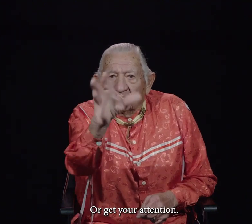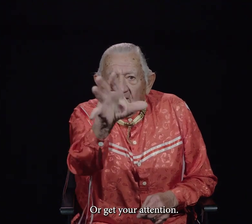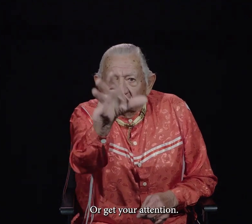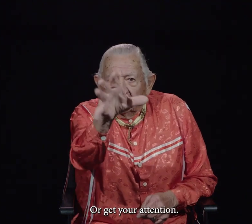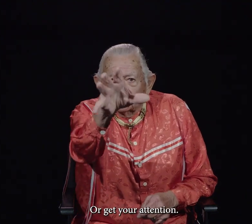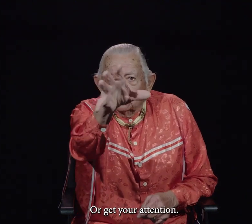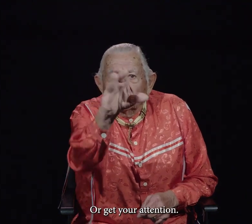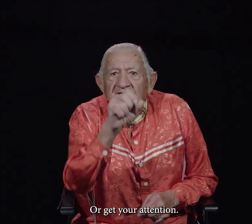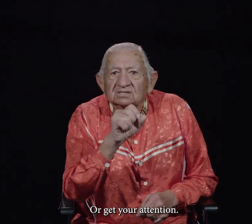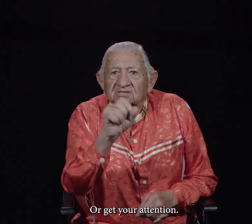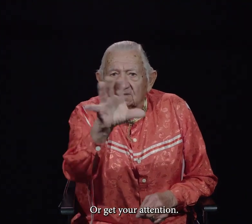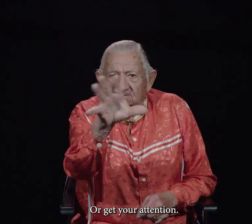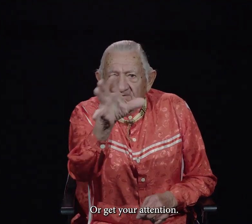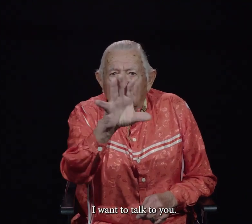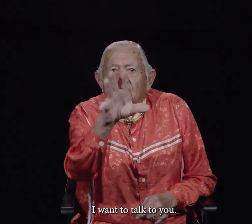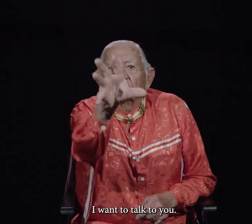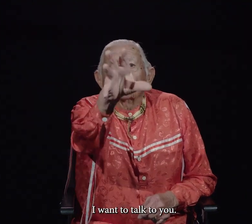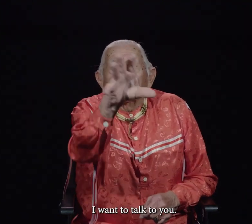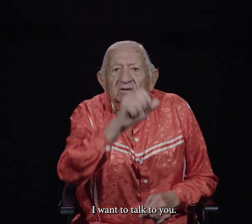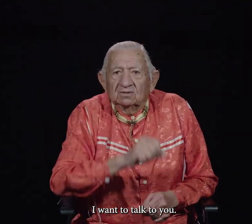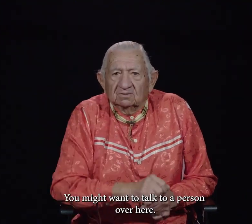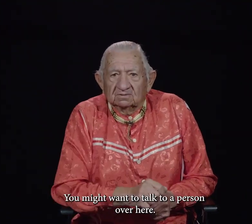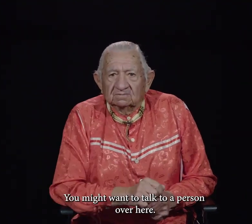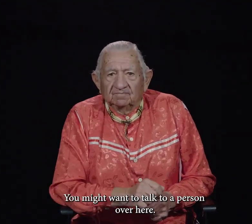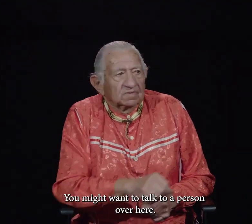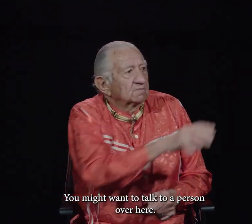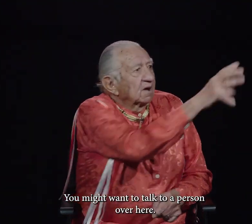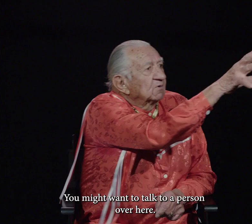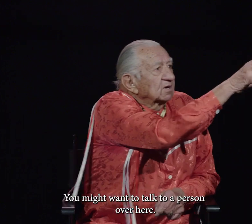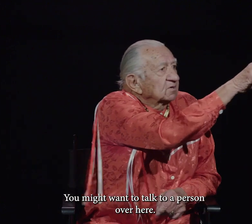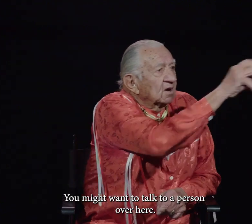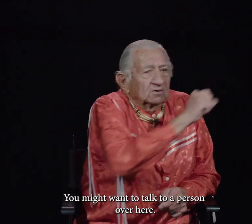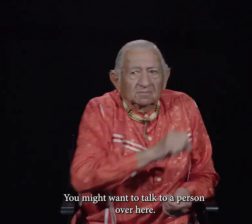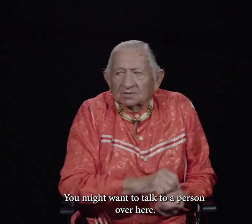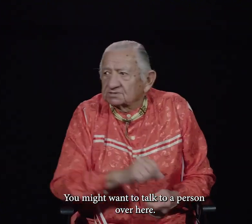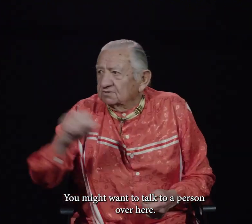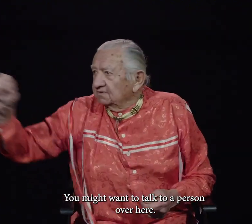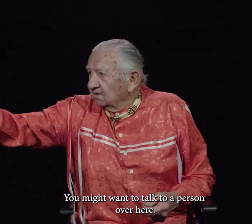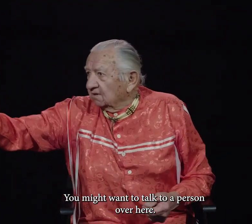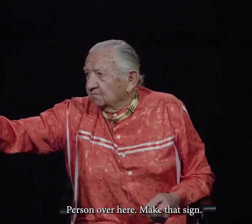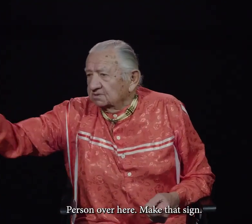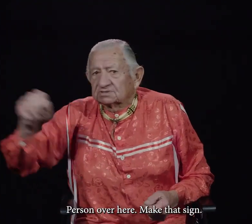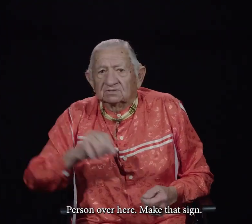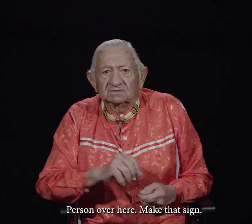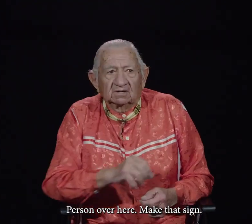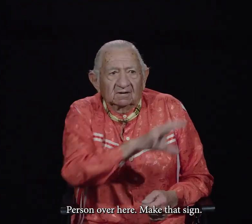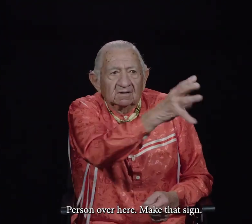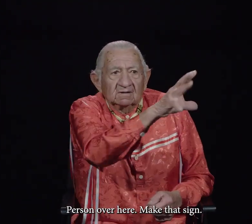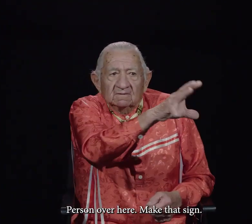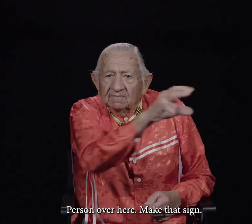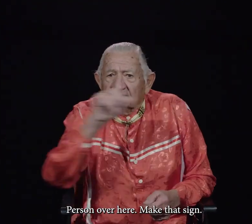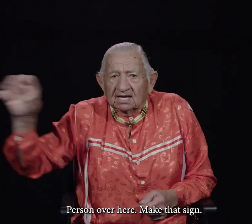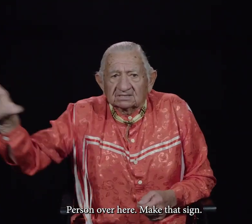Or get your attention. I want to talk to you. You might want to talk to a person over here or a person over here. Make that